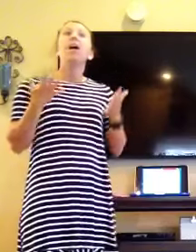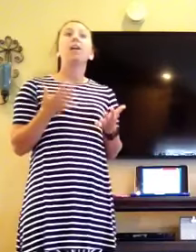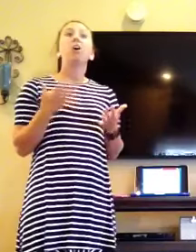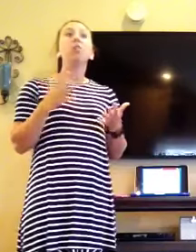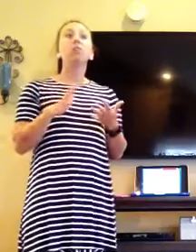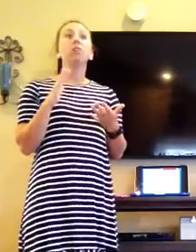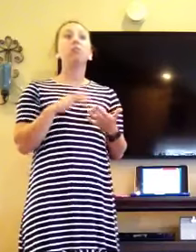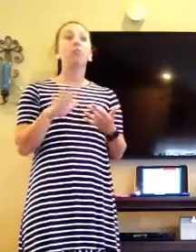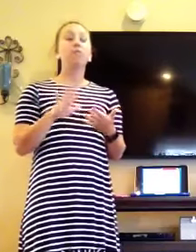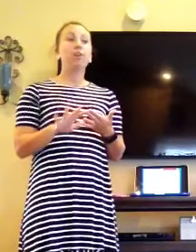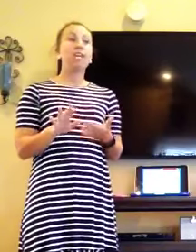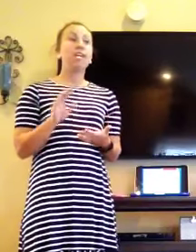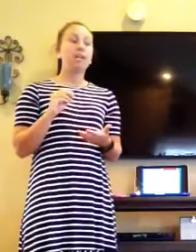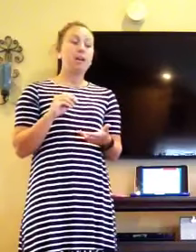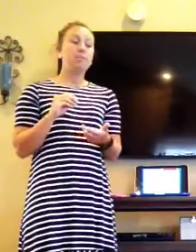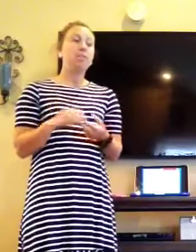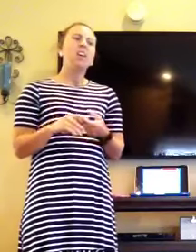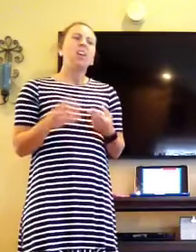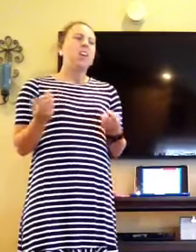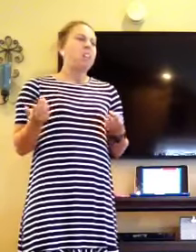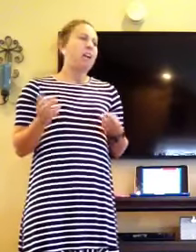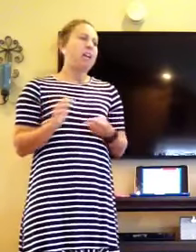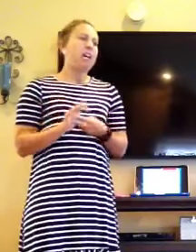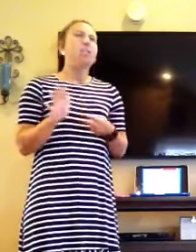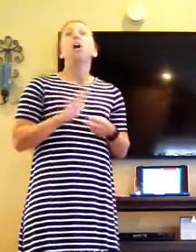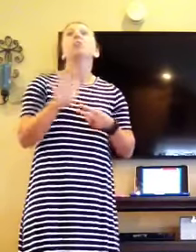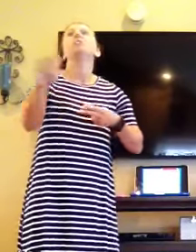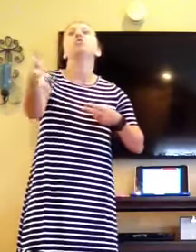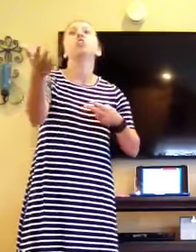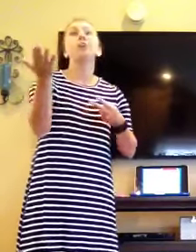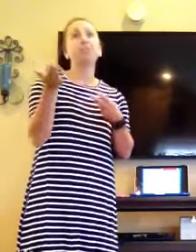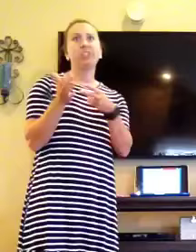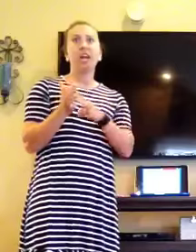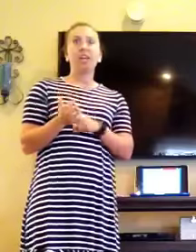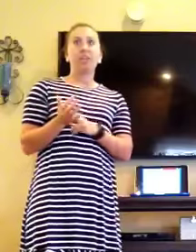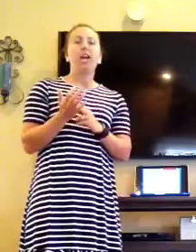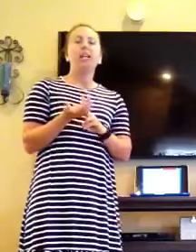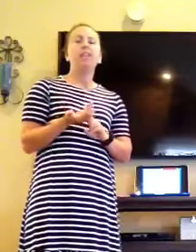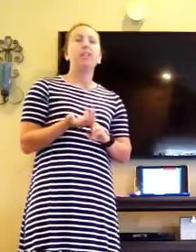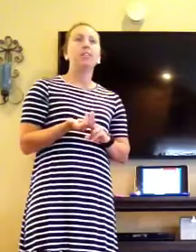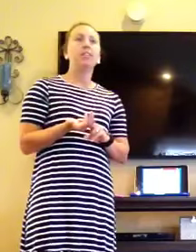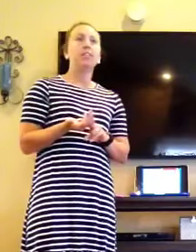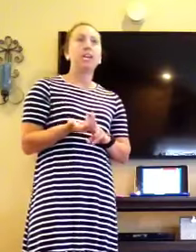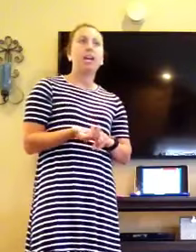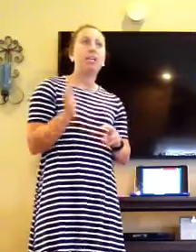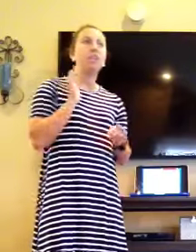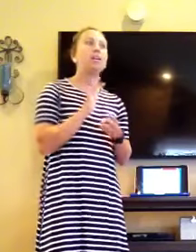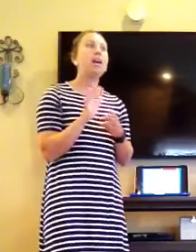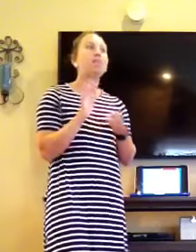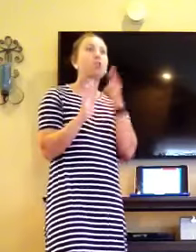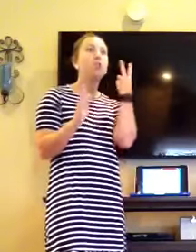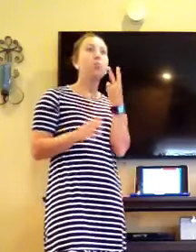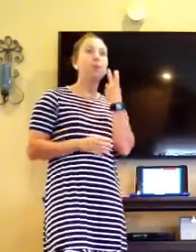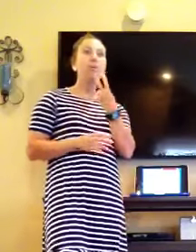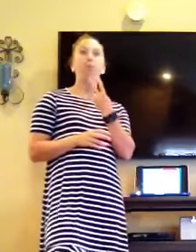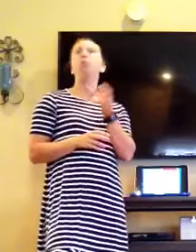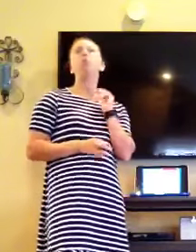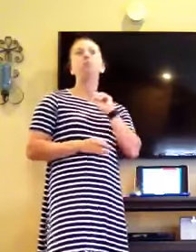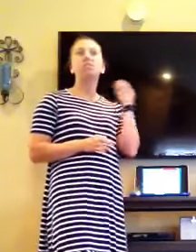And also, don't forget, a chair stacker at the end of the day. You can have 2 people do the